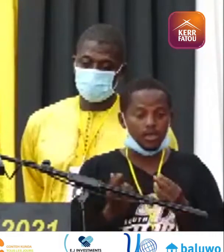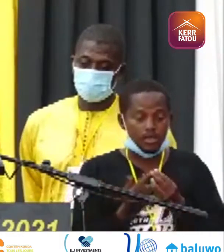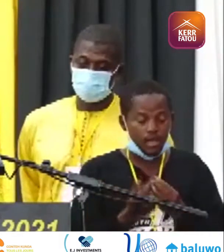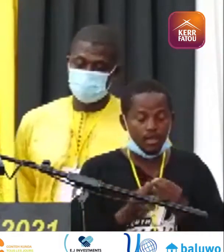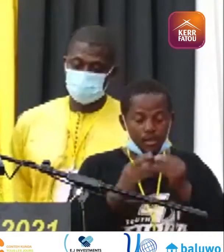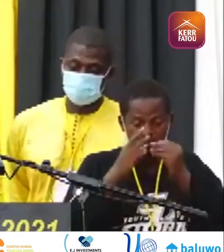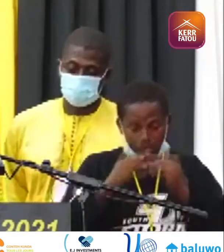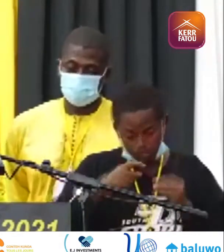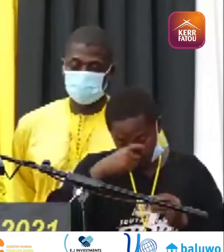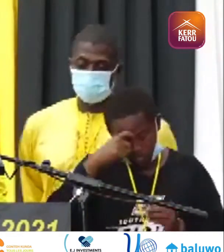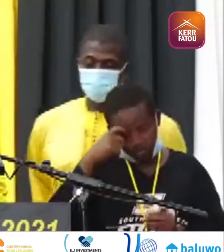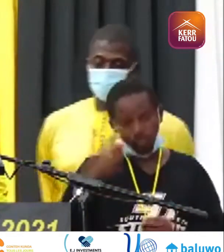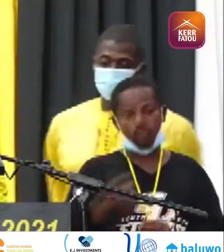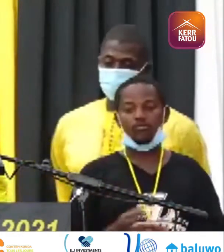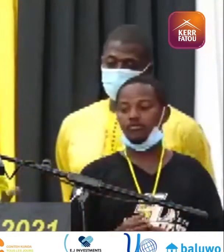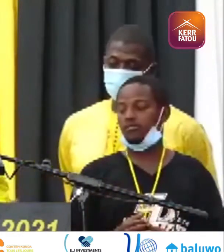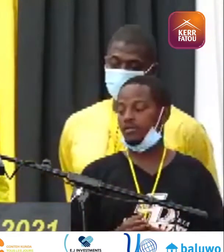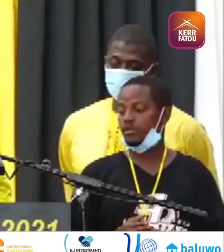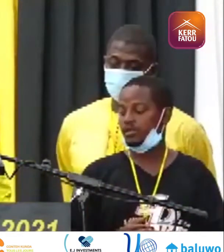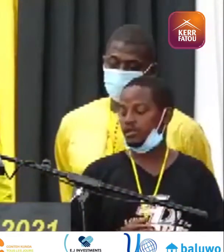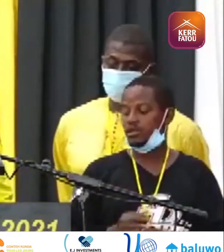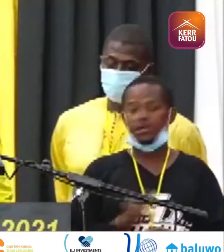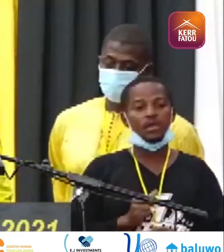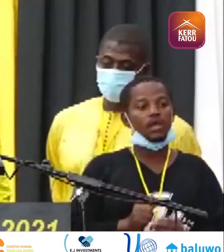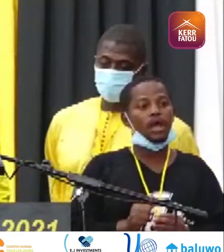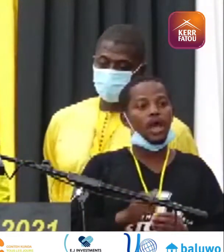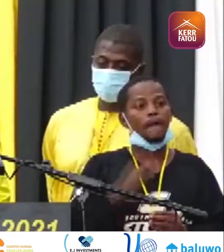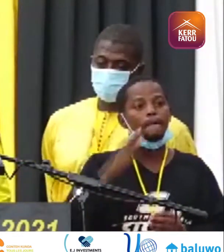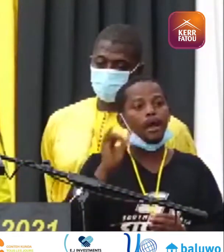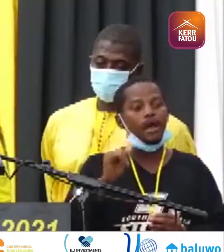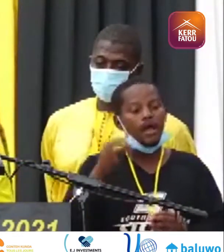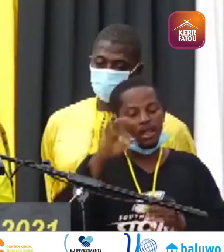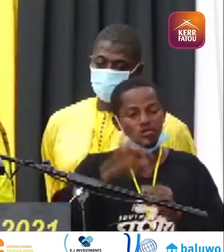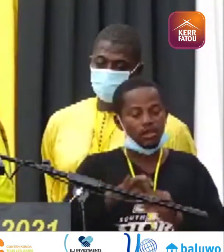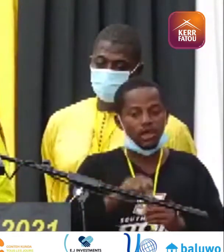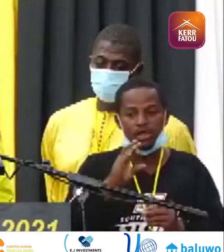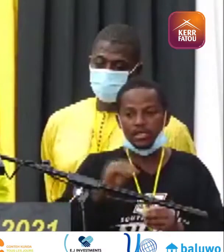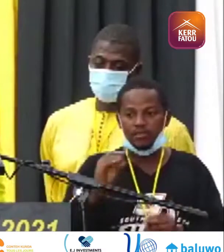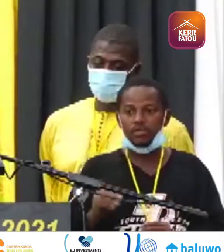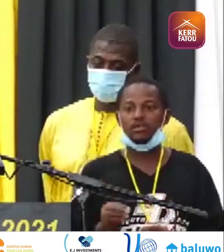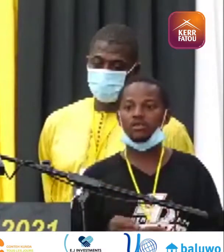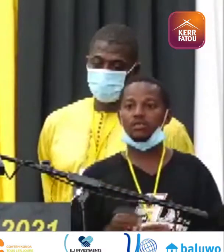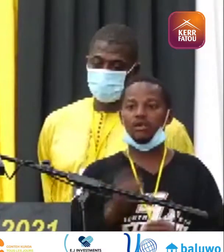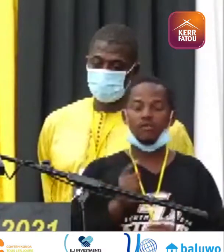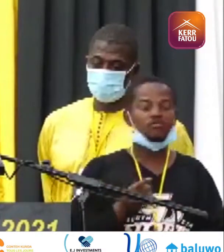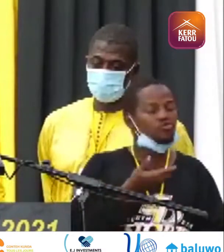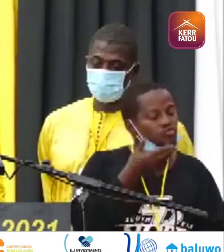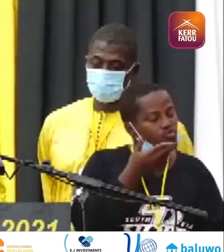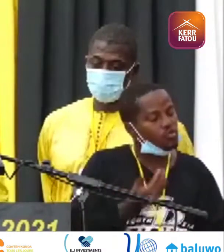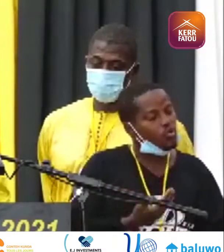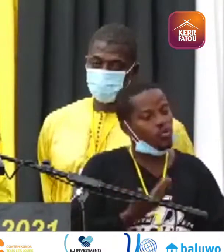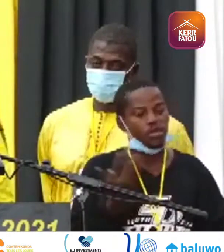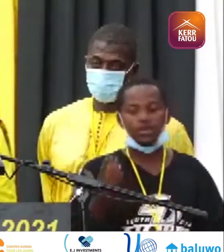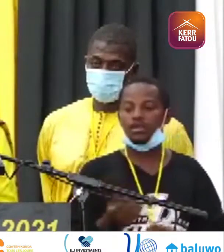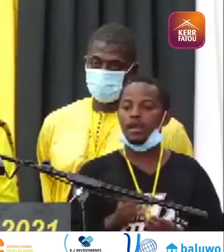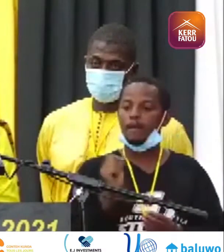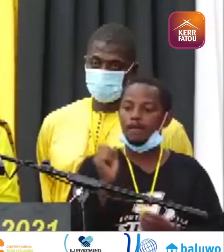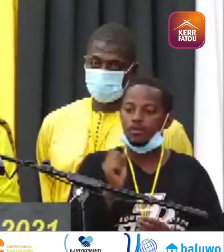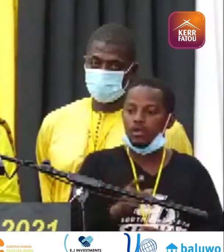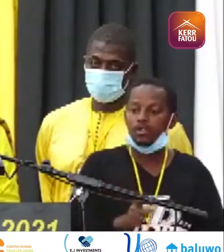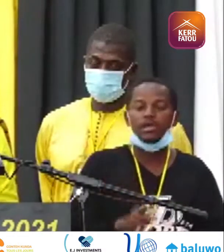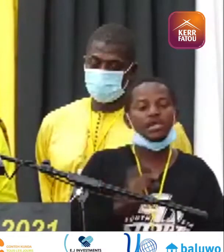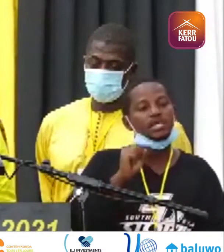administrative work, the by-elections that were held, the activities of the youth wing, particularly